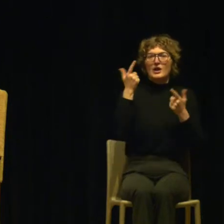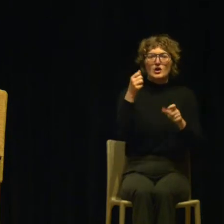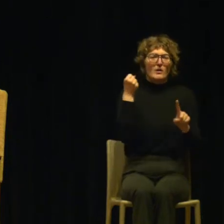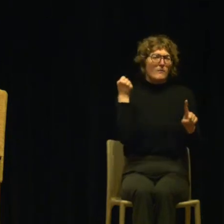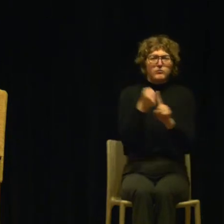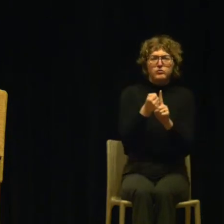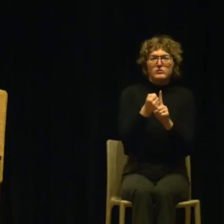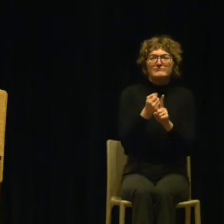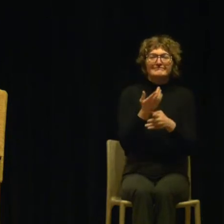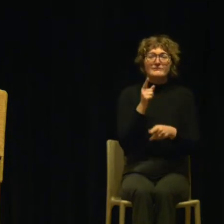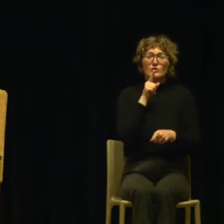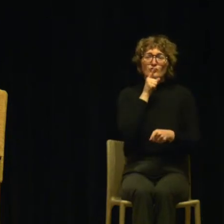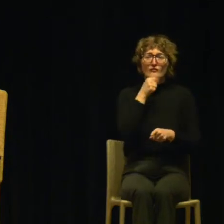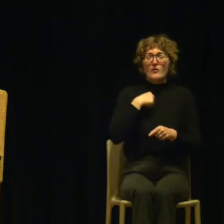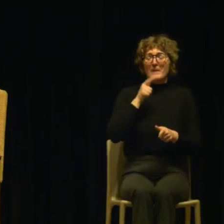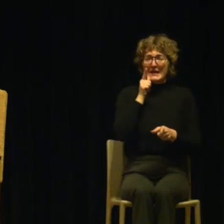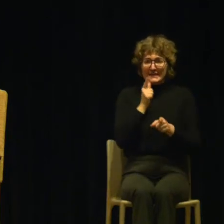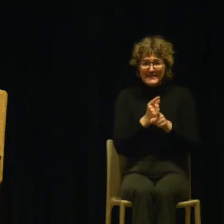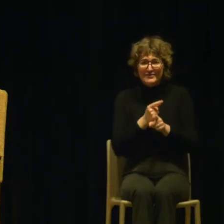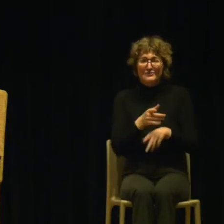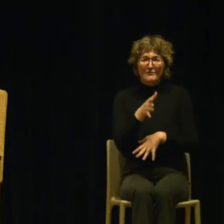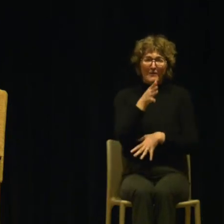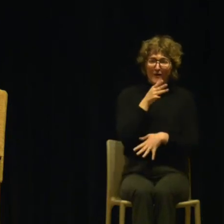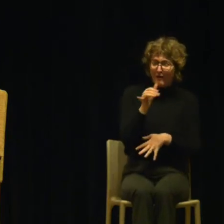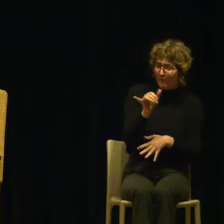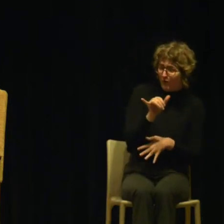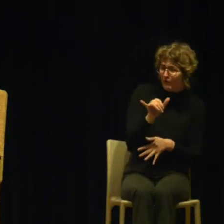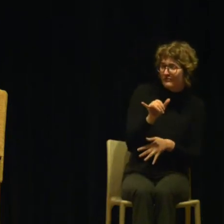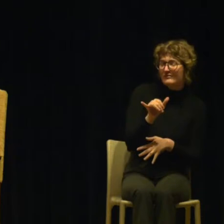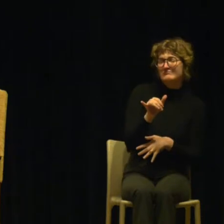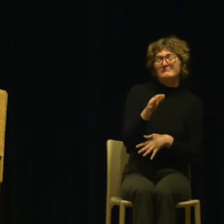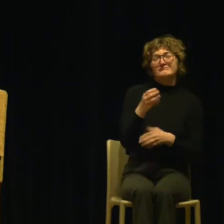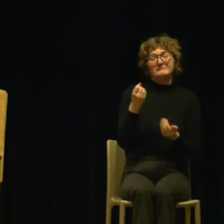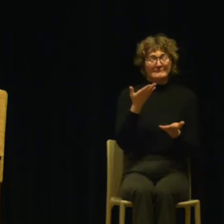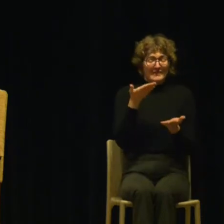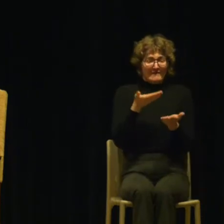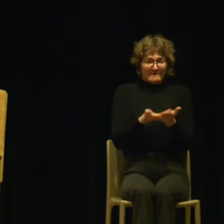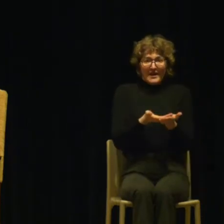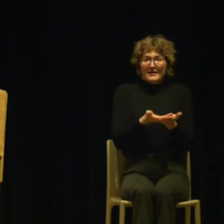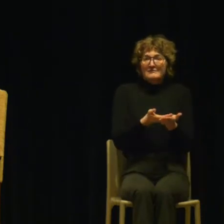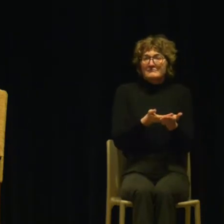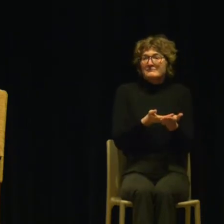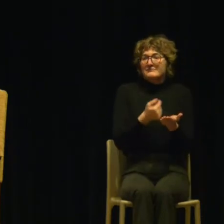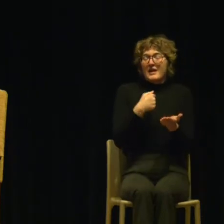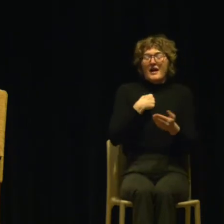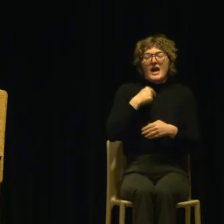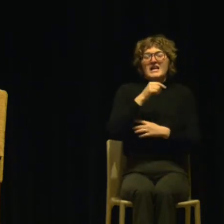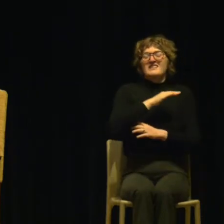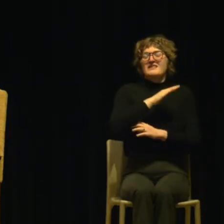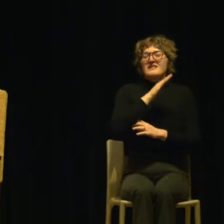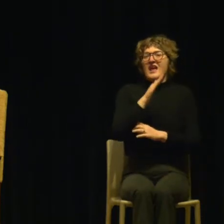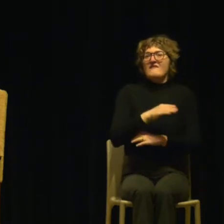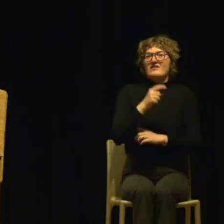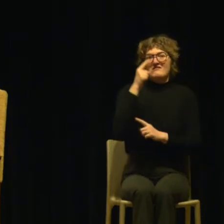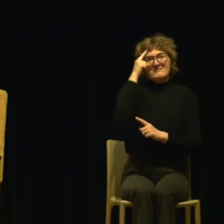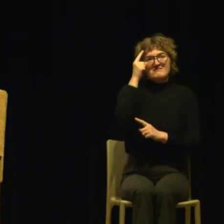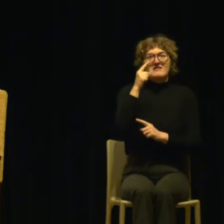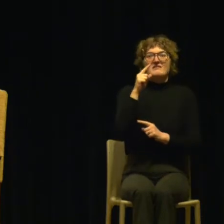of my sister. I think this was true of my mother. The same thing. I mean, the fact that I can think